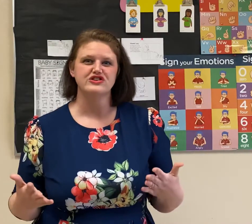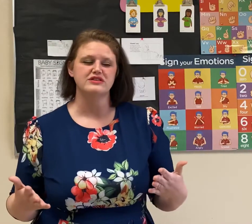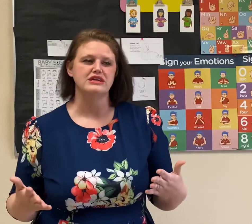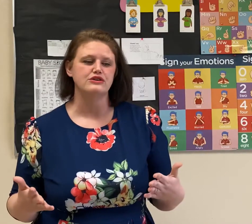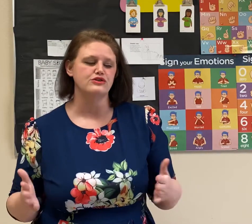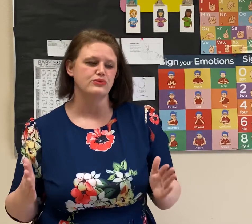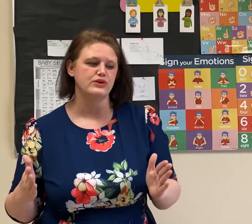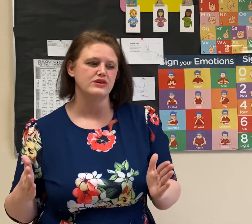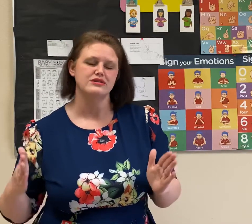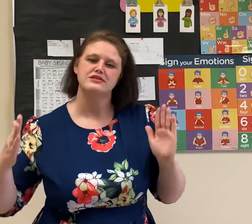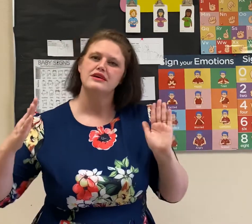geared towards